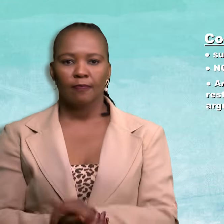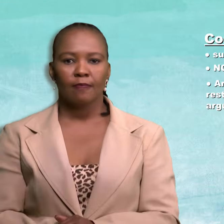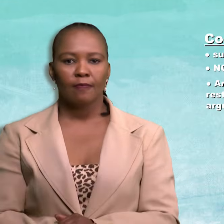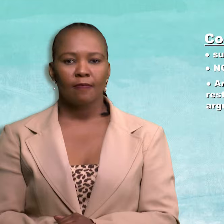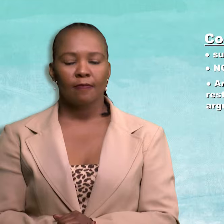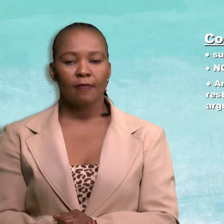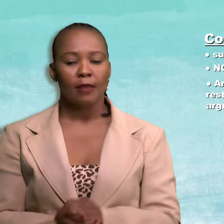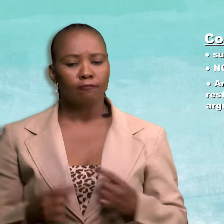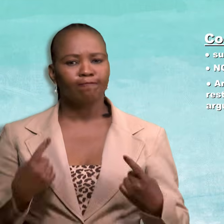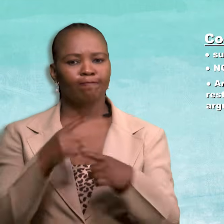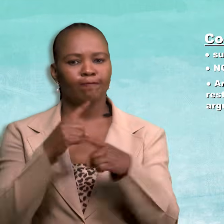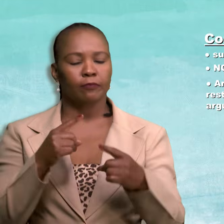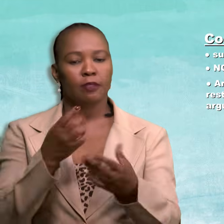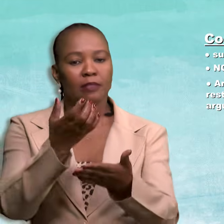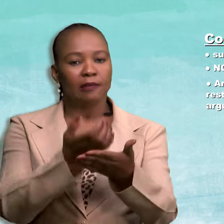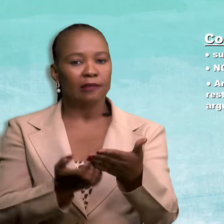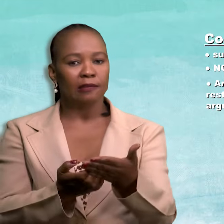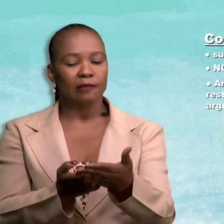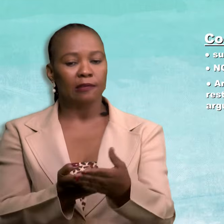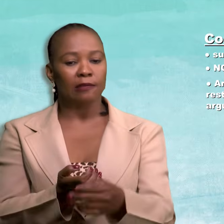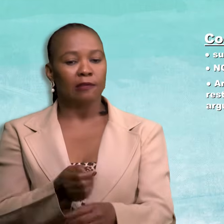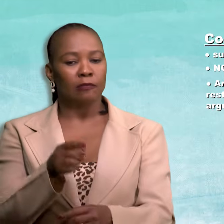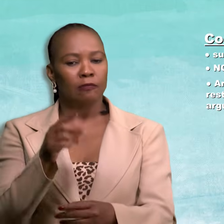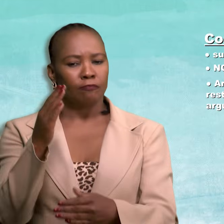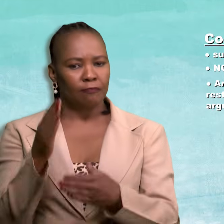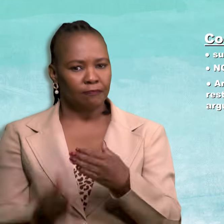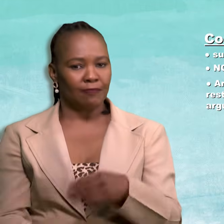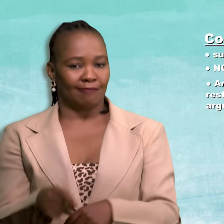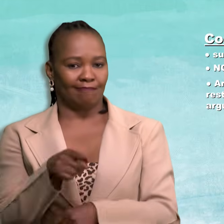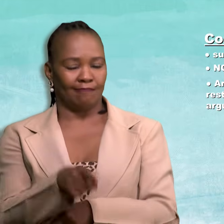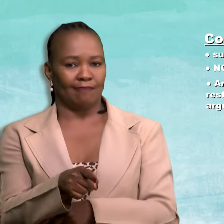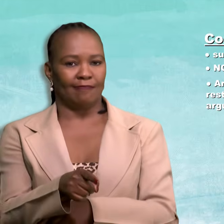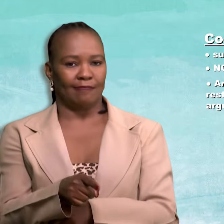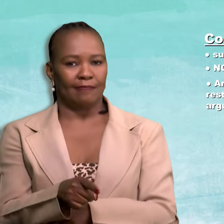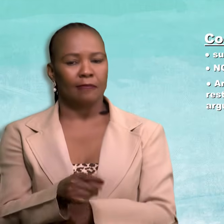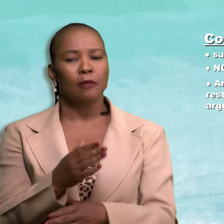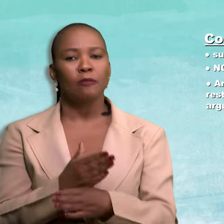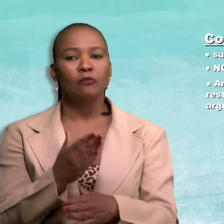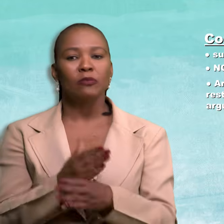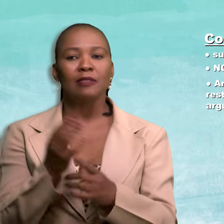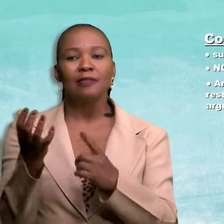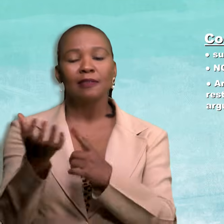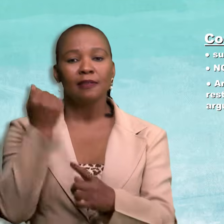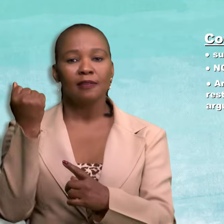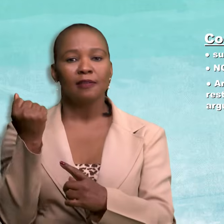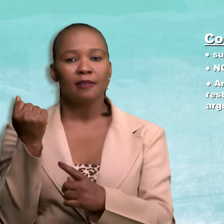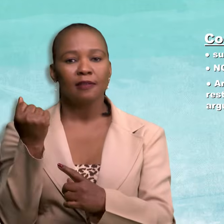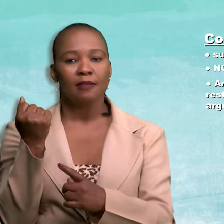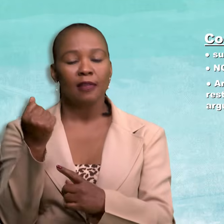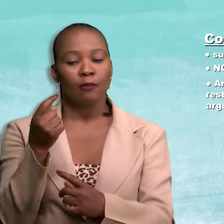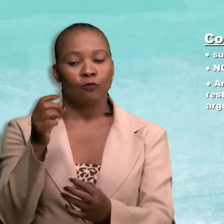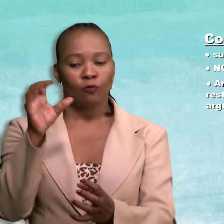In the argumentative essay, the conclusion should reiterate the position taken and should